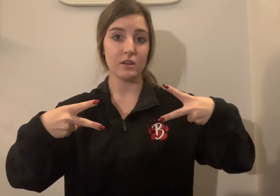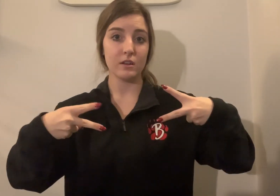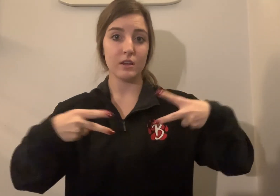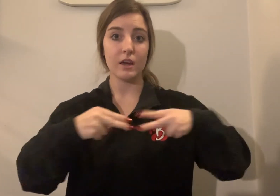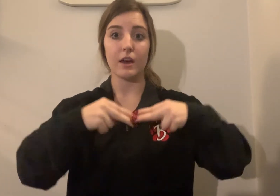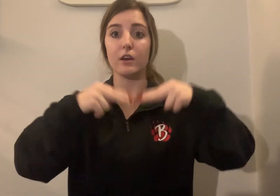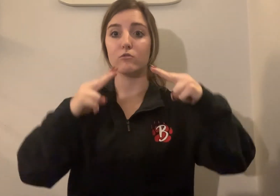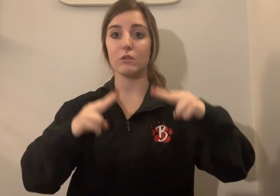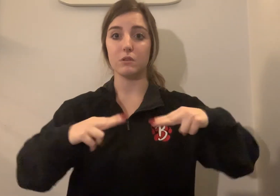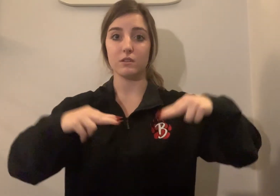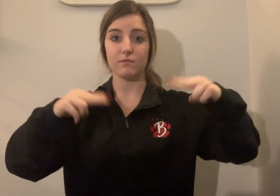and ribbon.